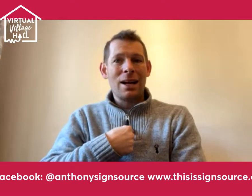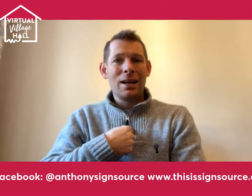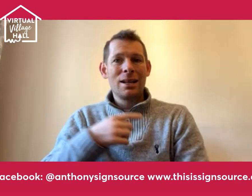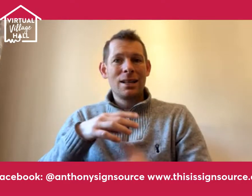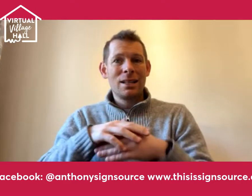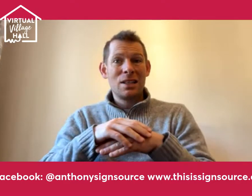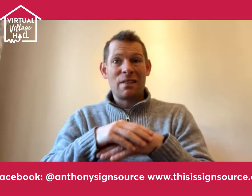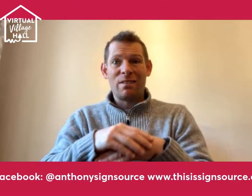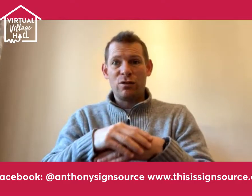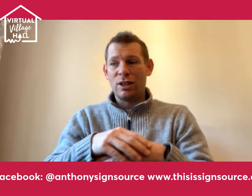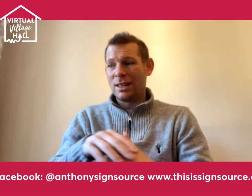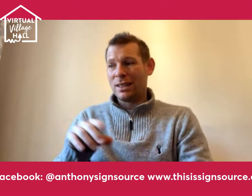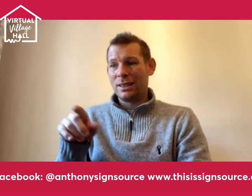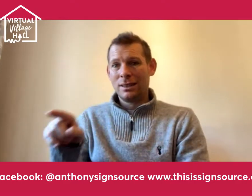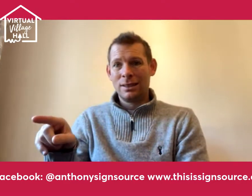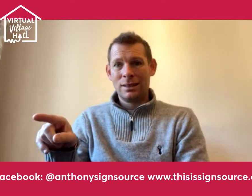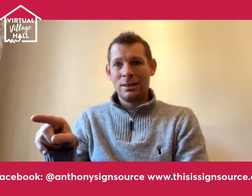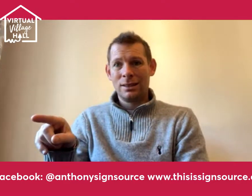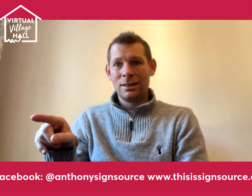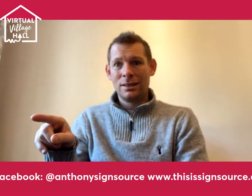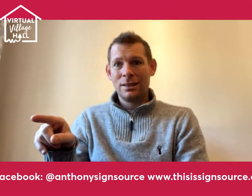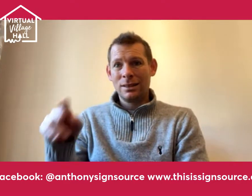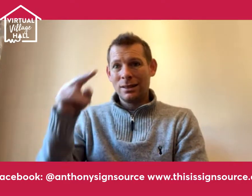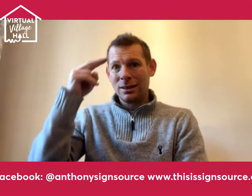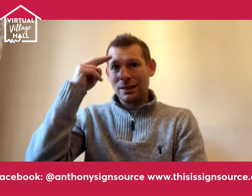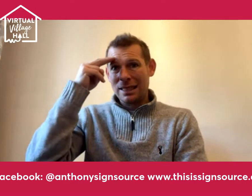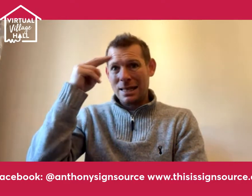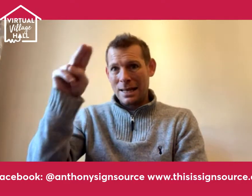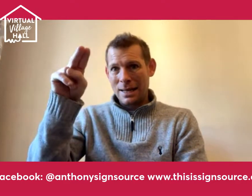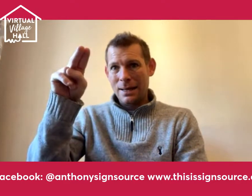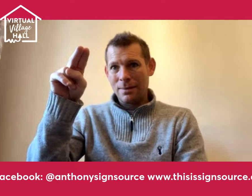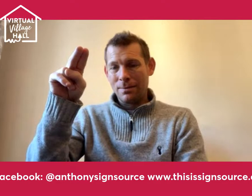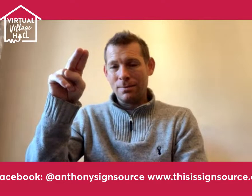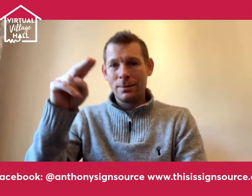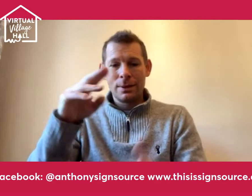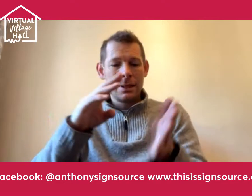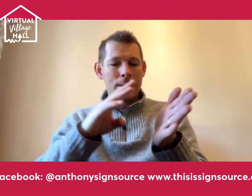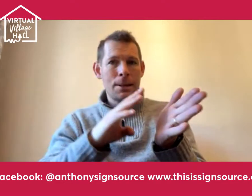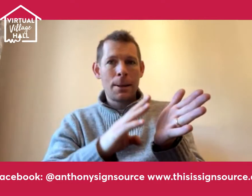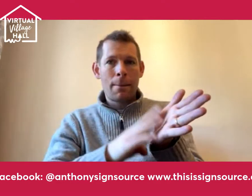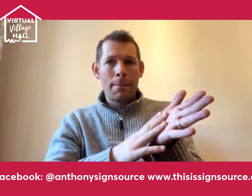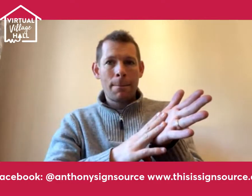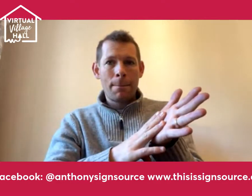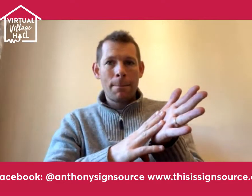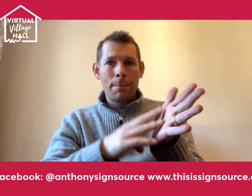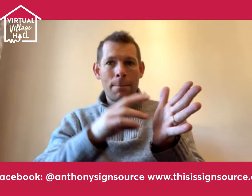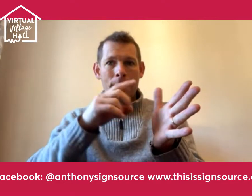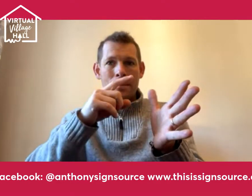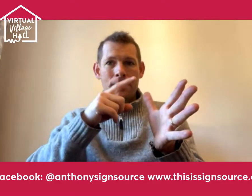The answer would be my friend, and then refer to the friend. My friend's name